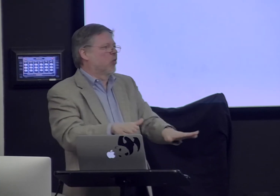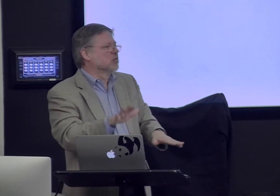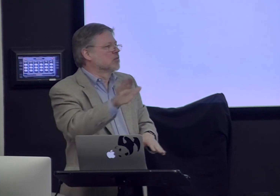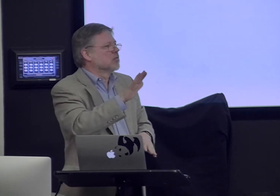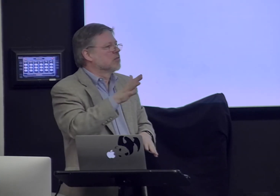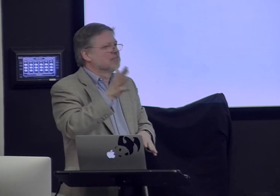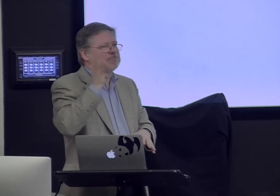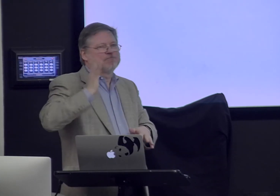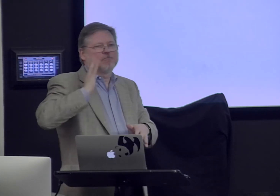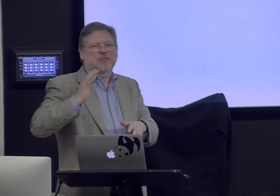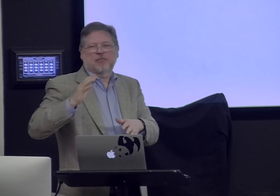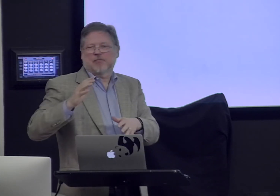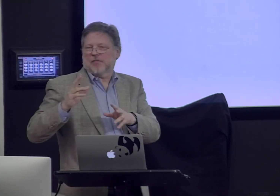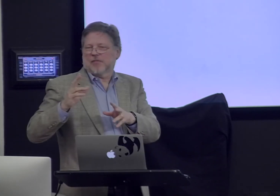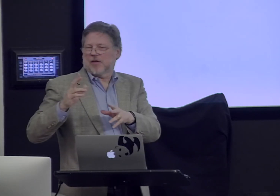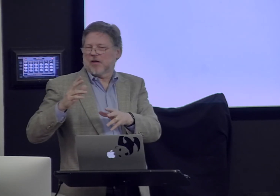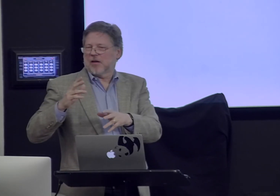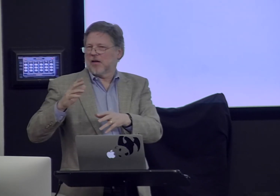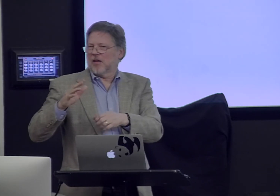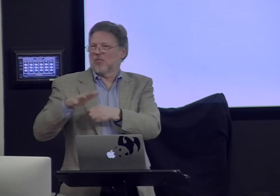on language over time.